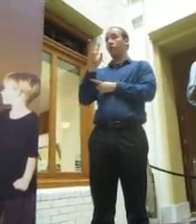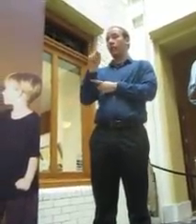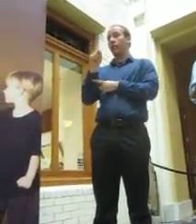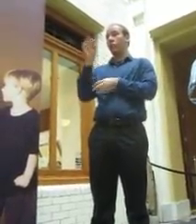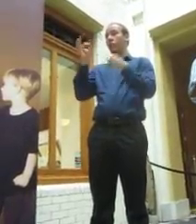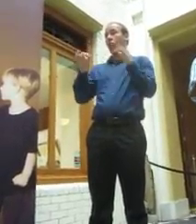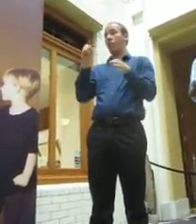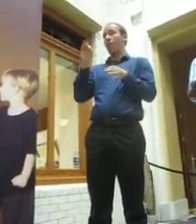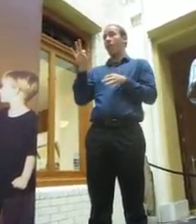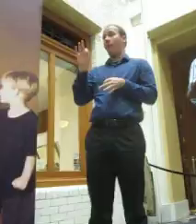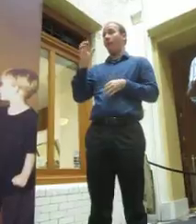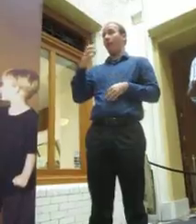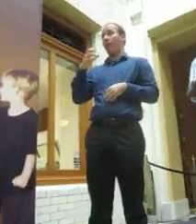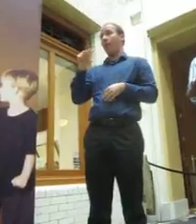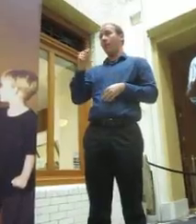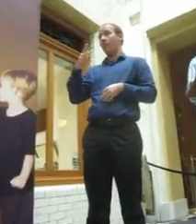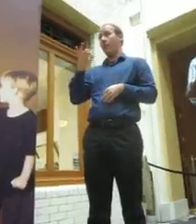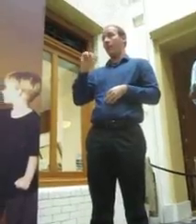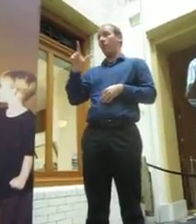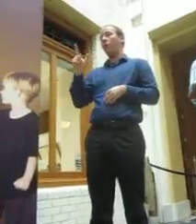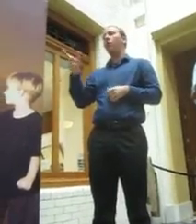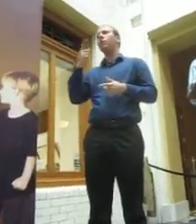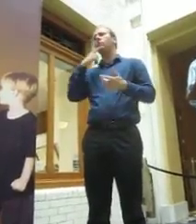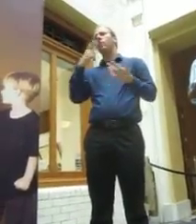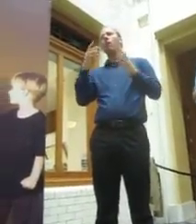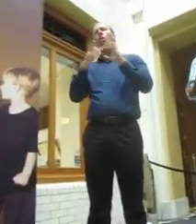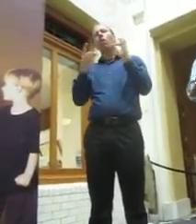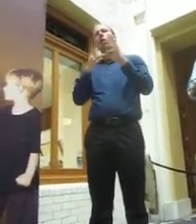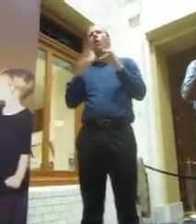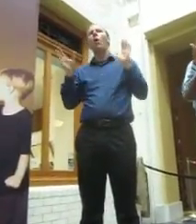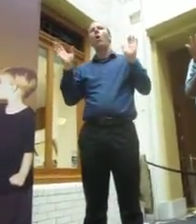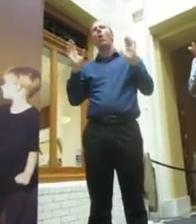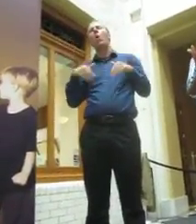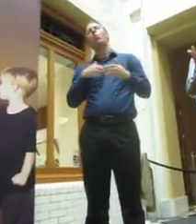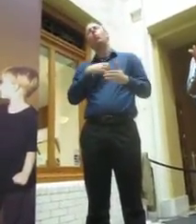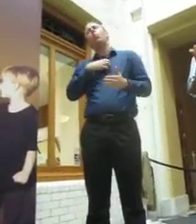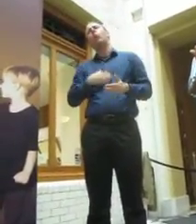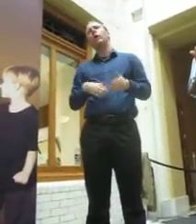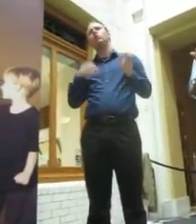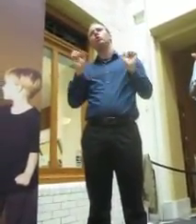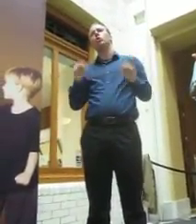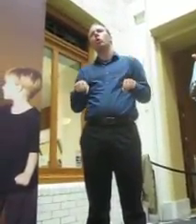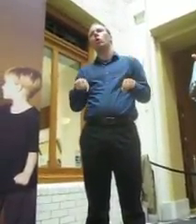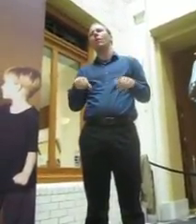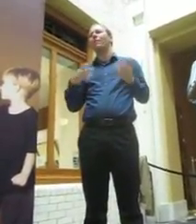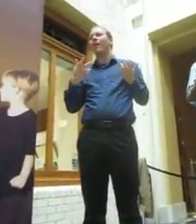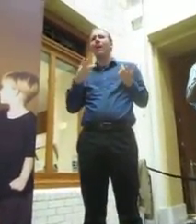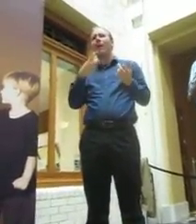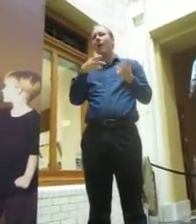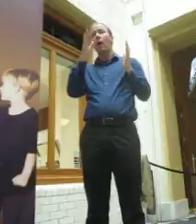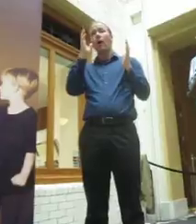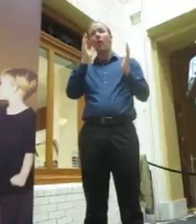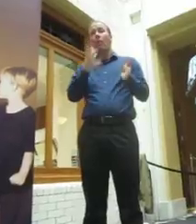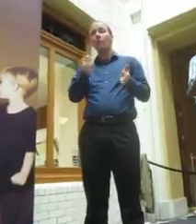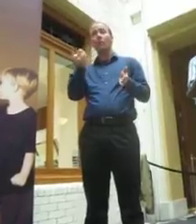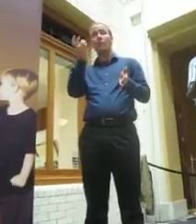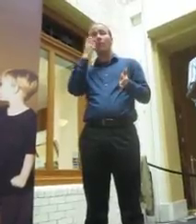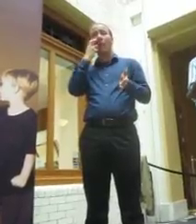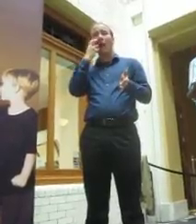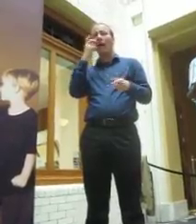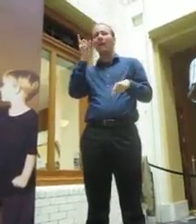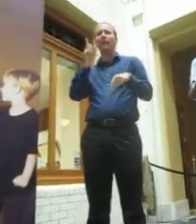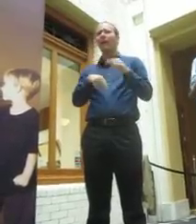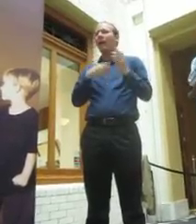oh gee, we wish it could be done, but how can a person with a visual impairment ever really enjoy a